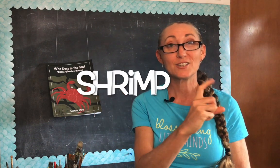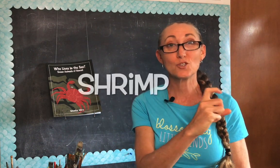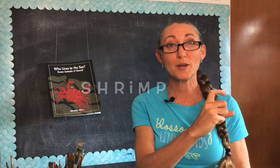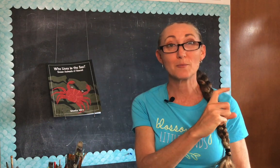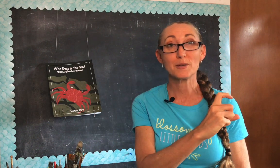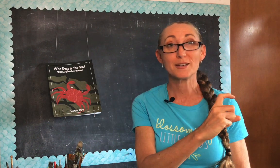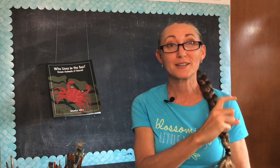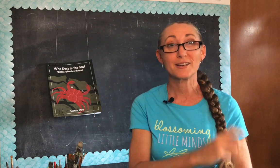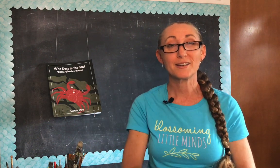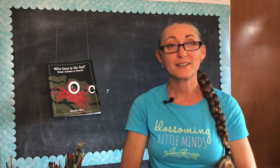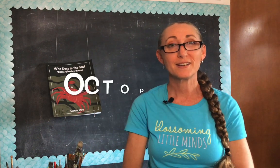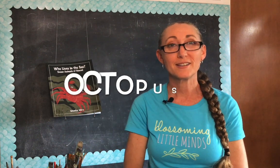Shrimp.